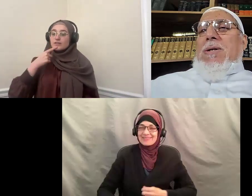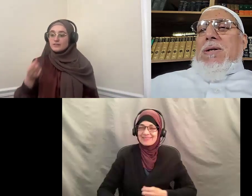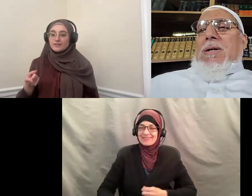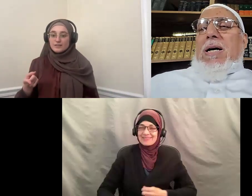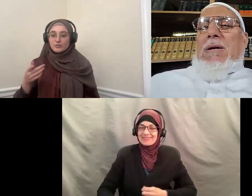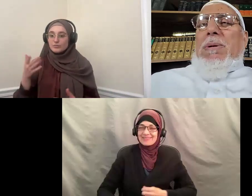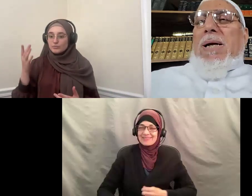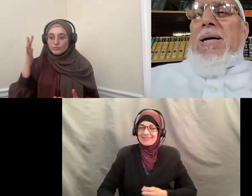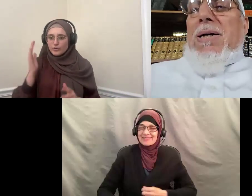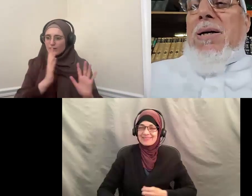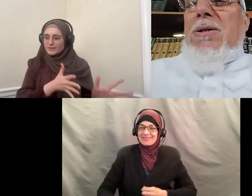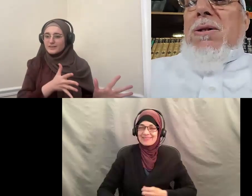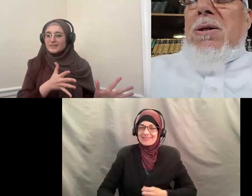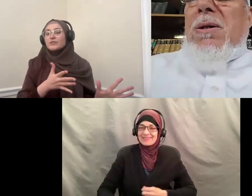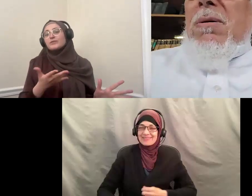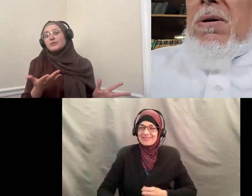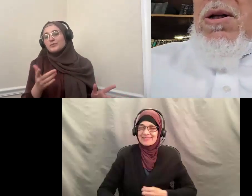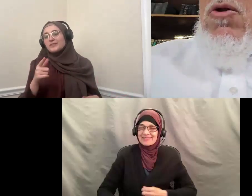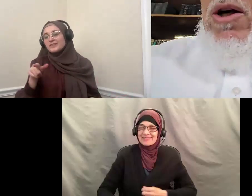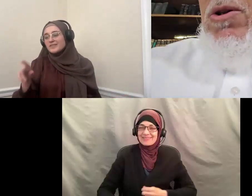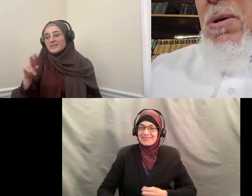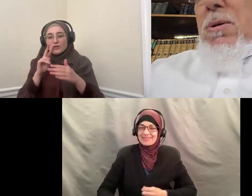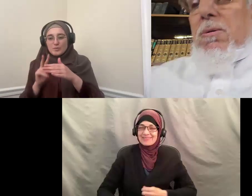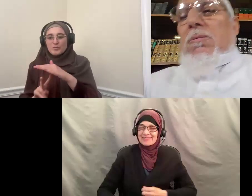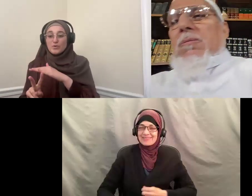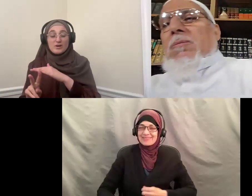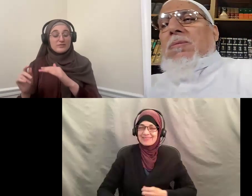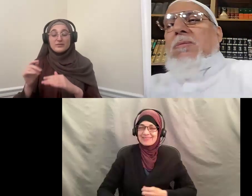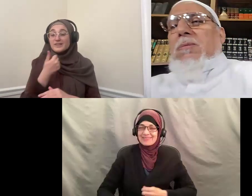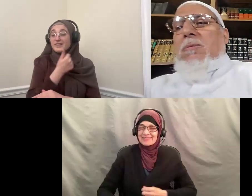message and belying his instructions